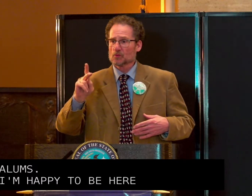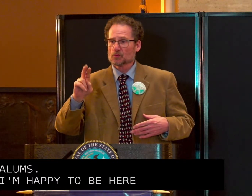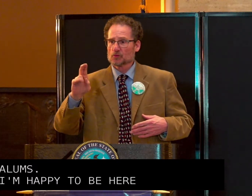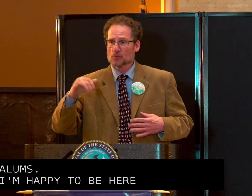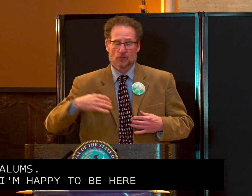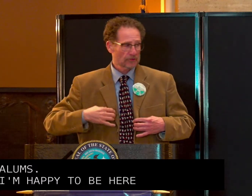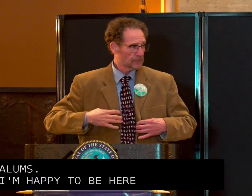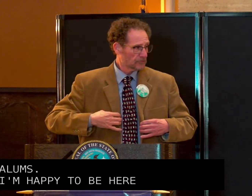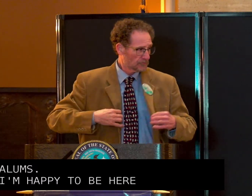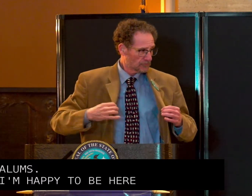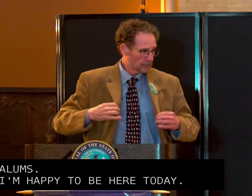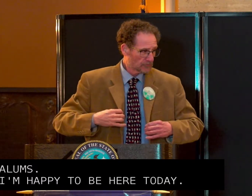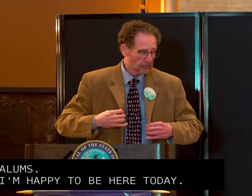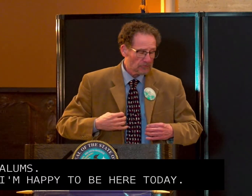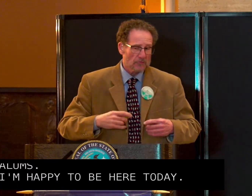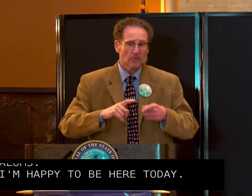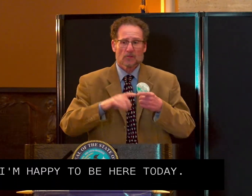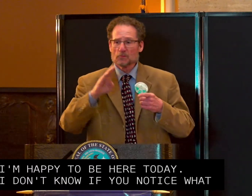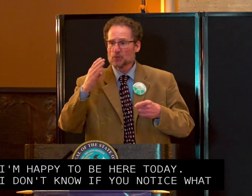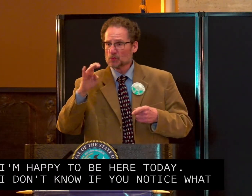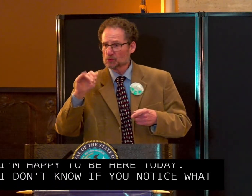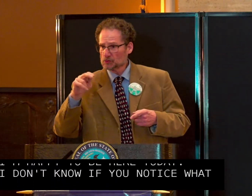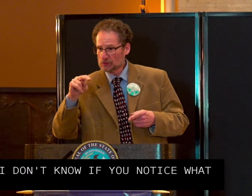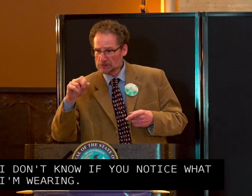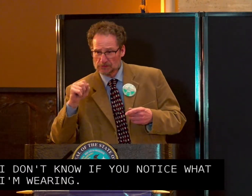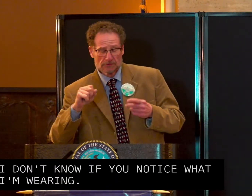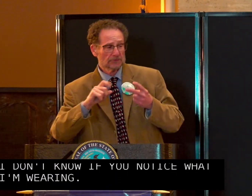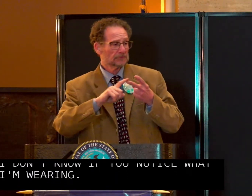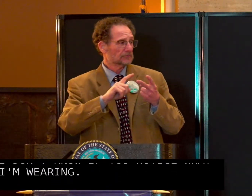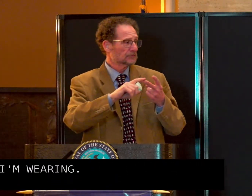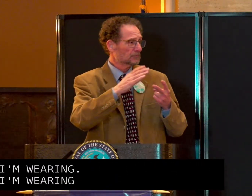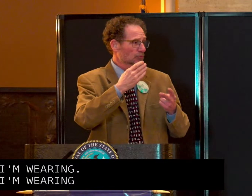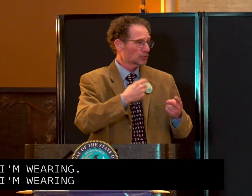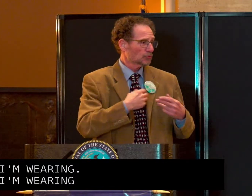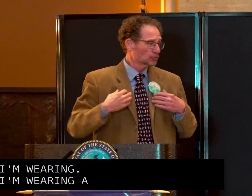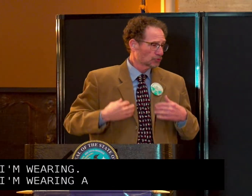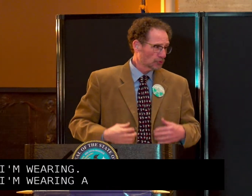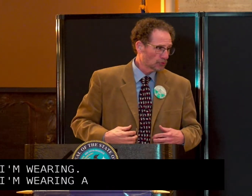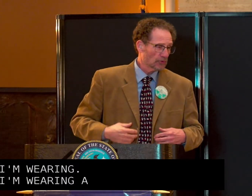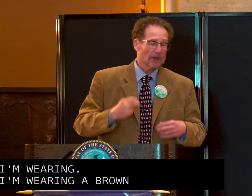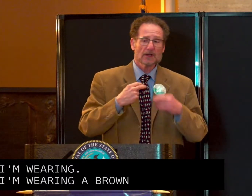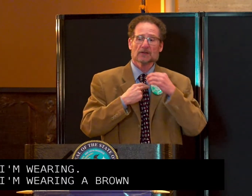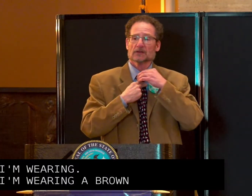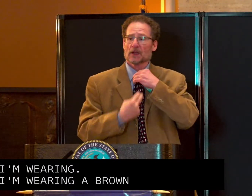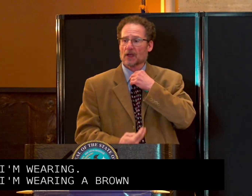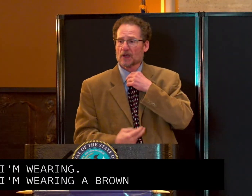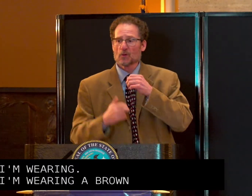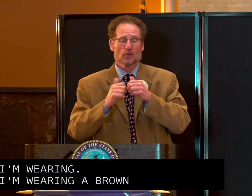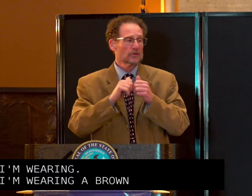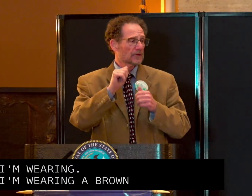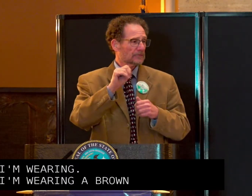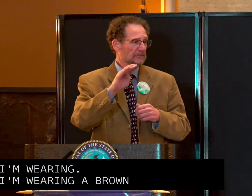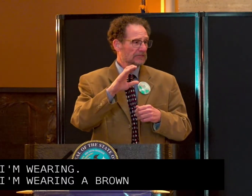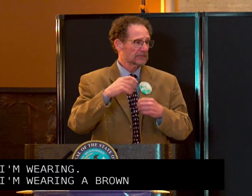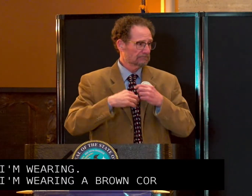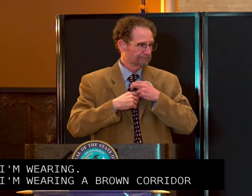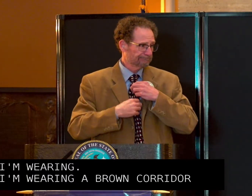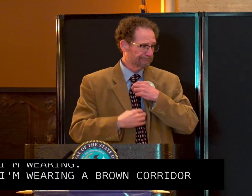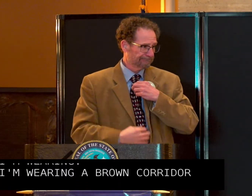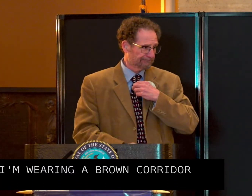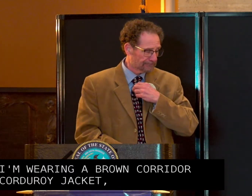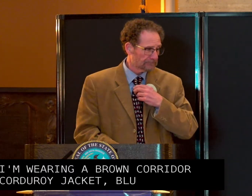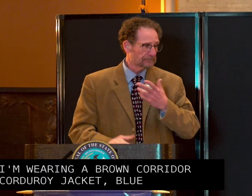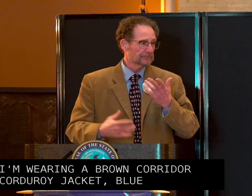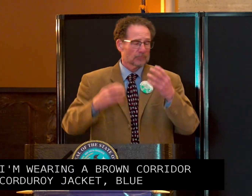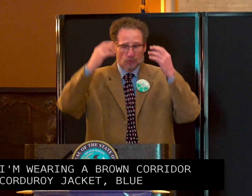I don't know if you noticed what I'm wearing. I'm wearing a brown corduroy jacket, blue shirt, and blue jeans. I also have a tie